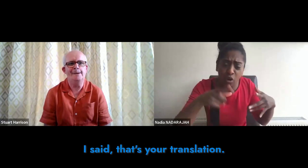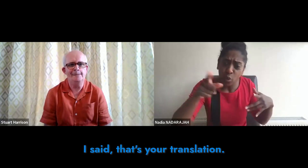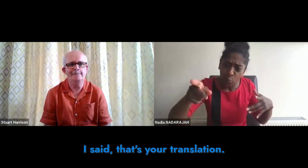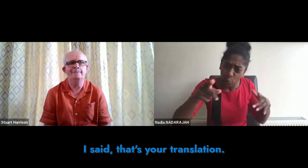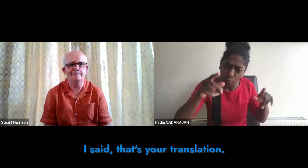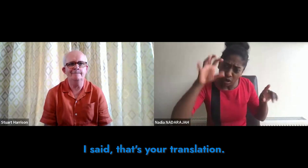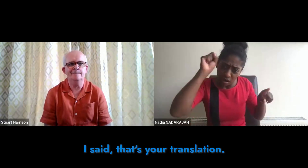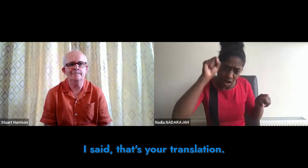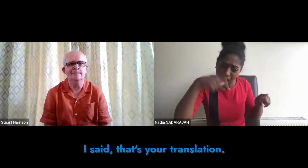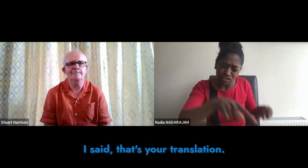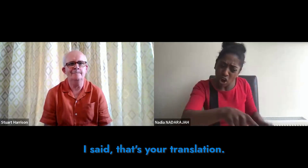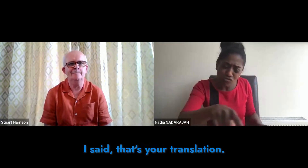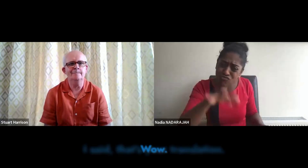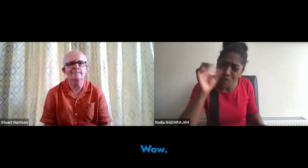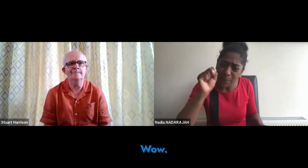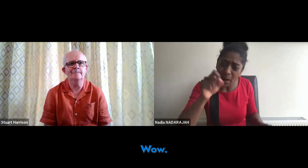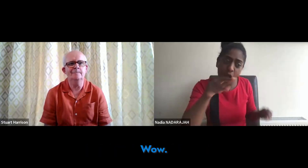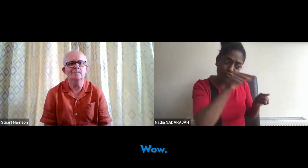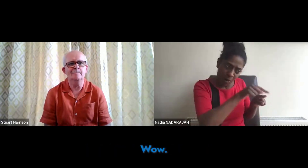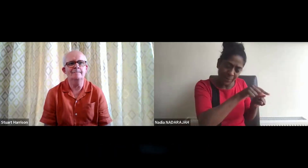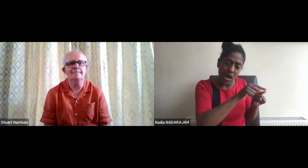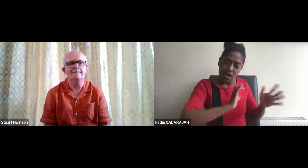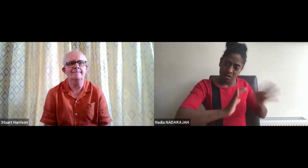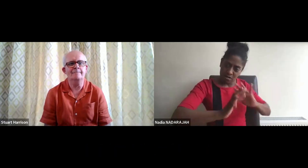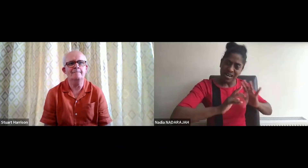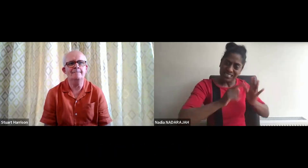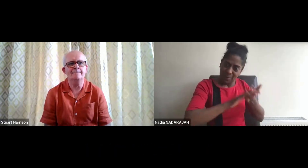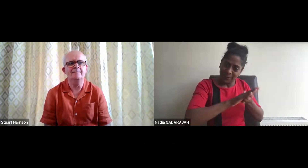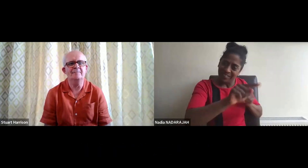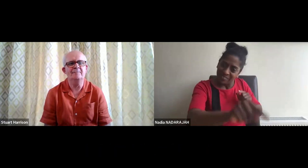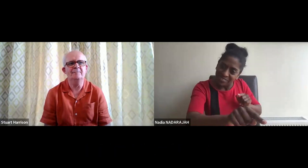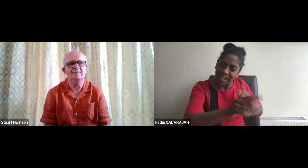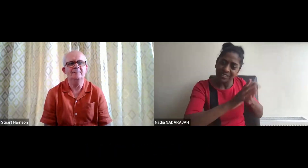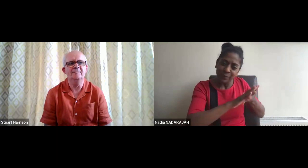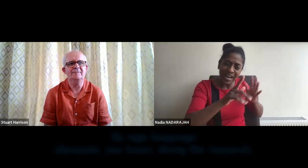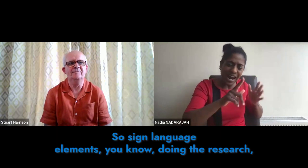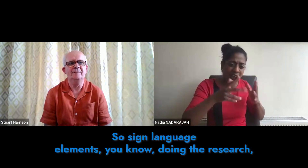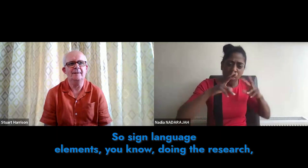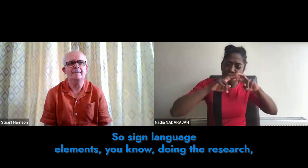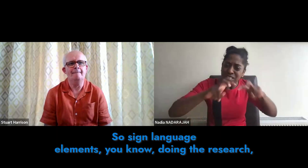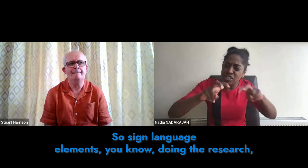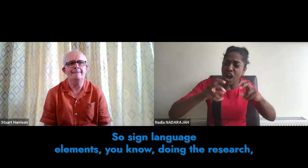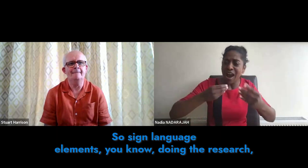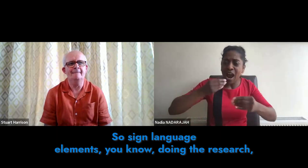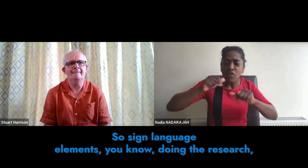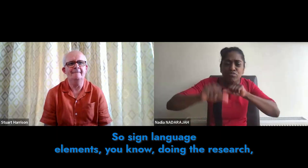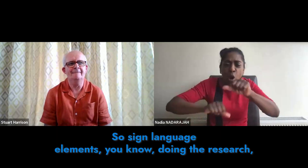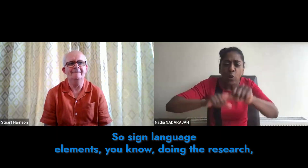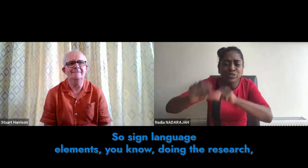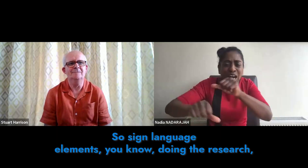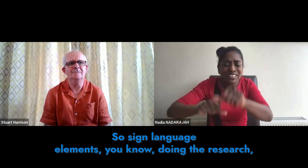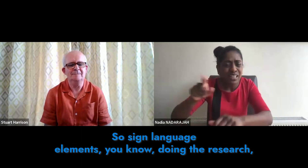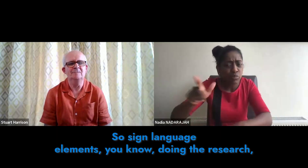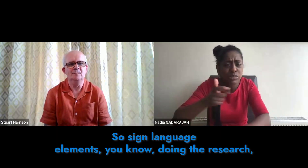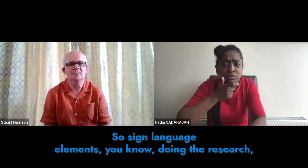I said, that's your translation. Wow. So sign language elements, you know, doing the